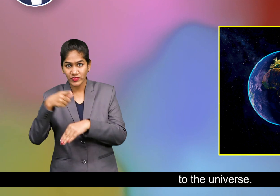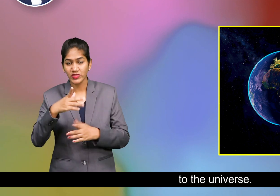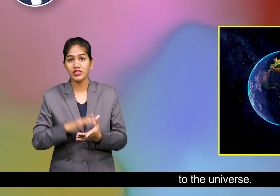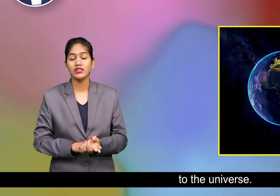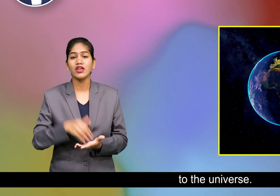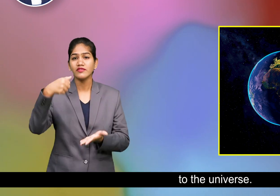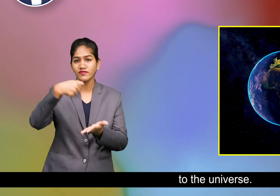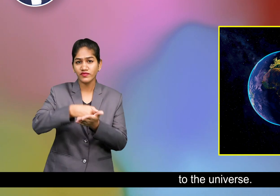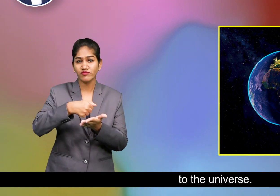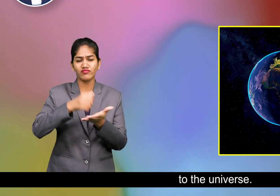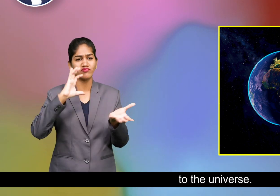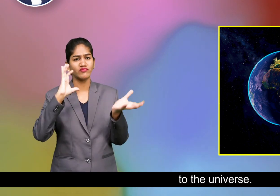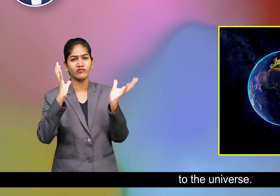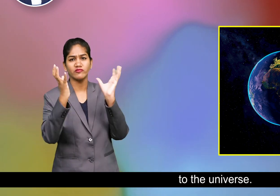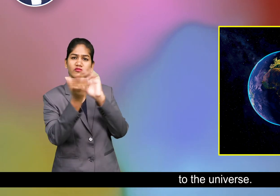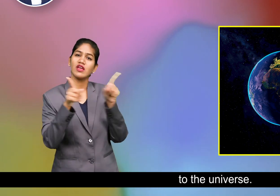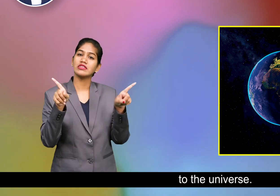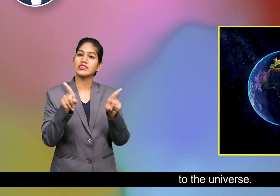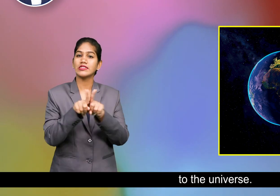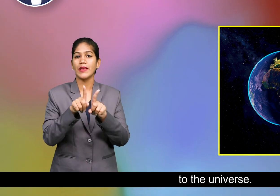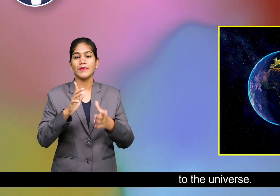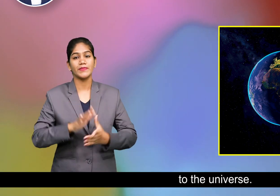to the universe.